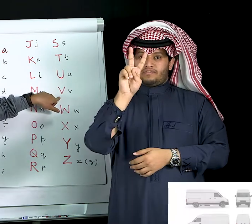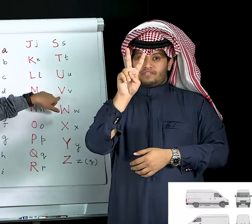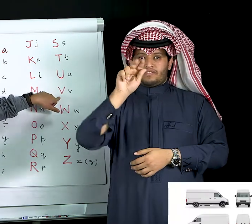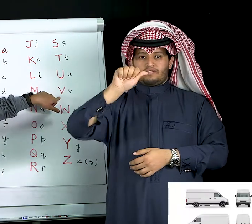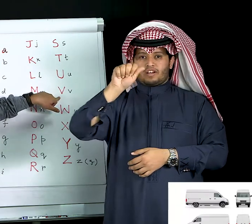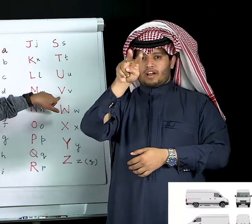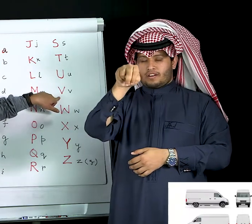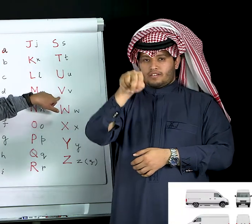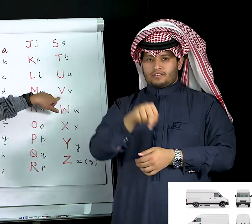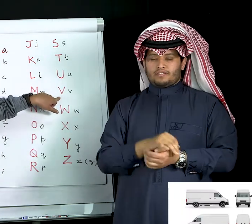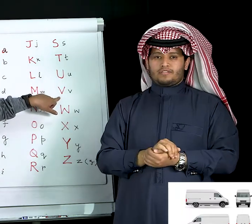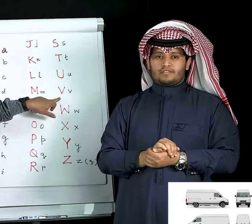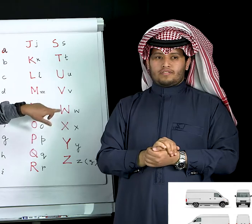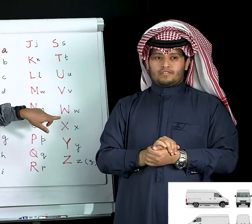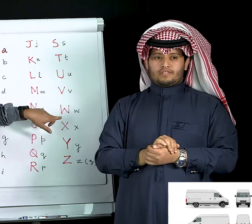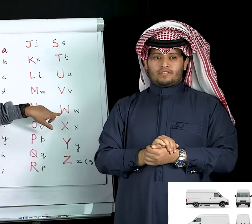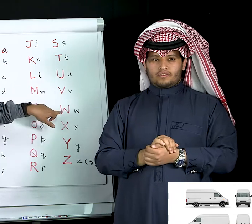van.